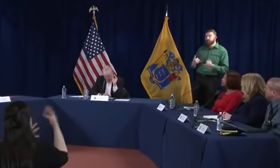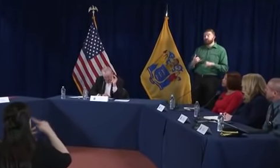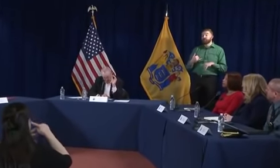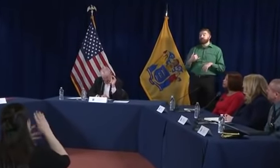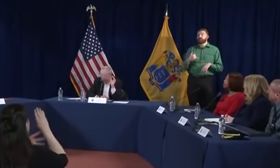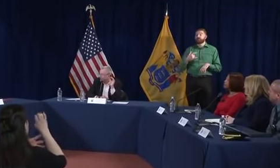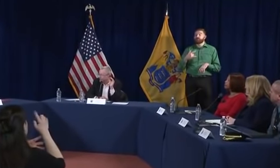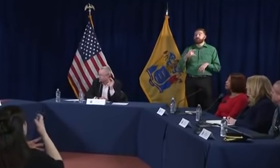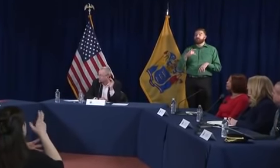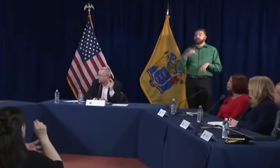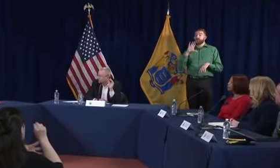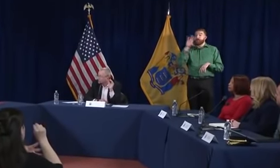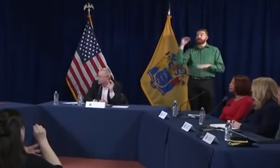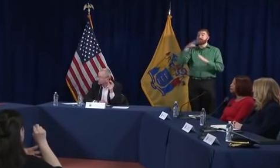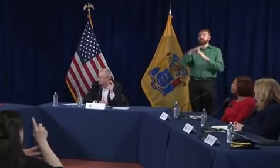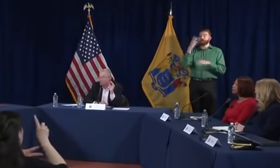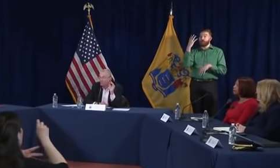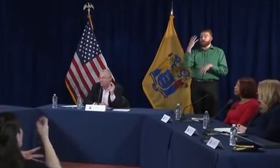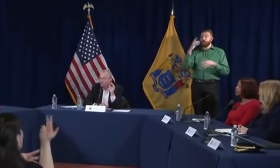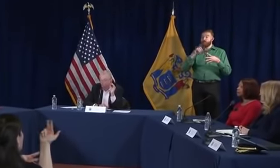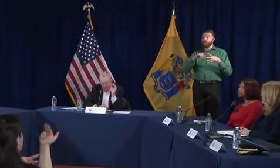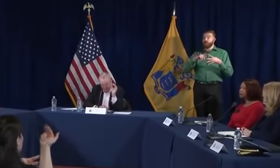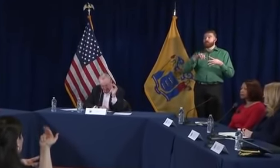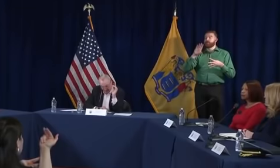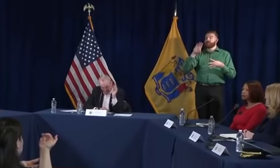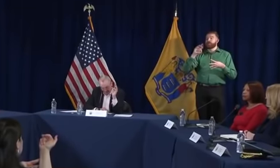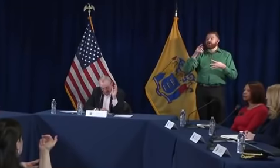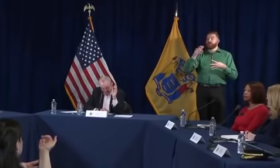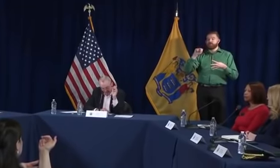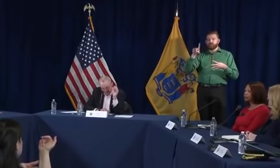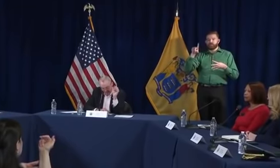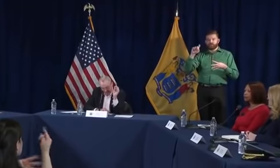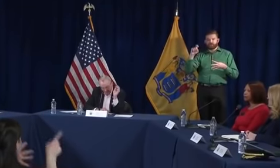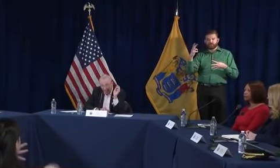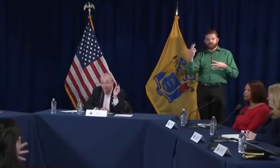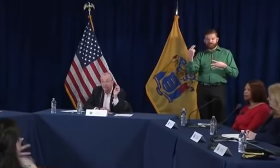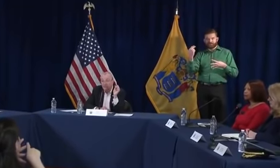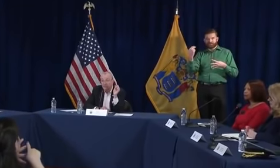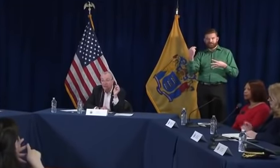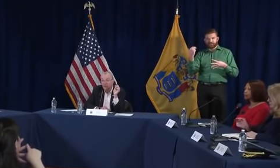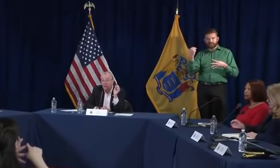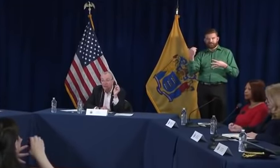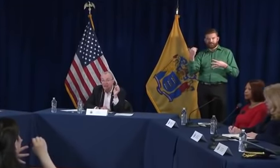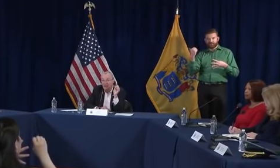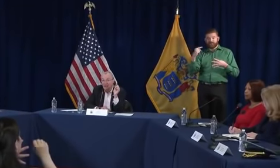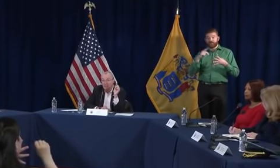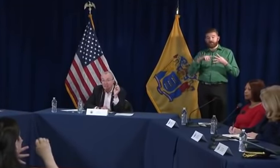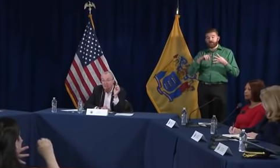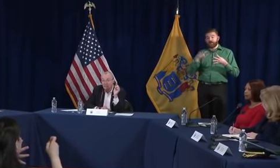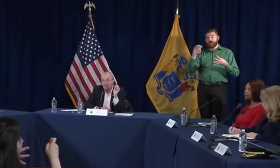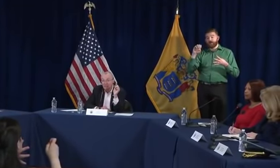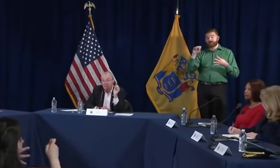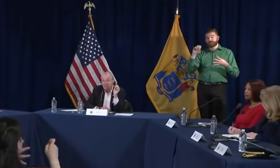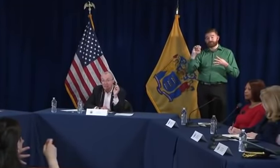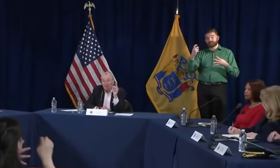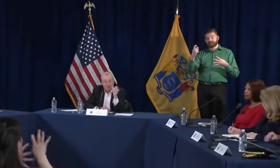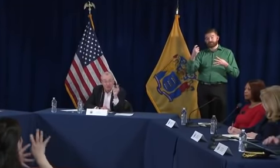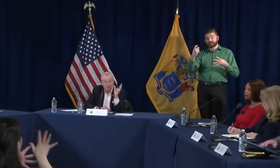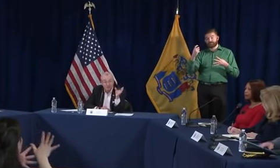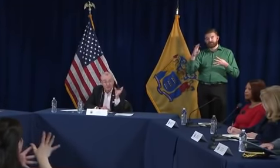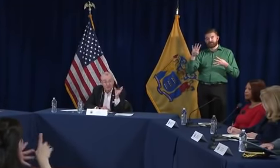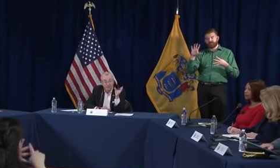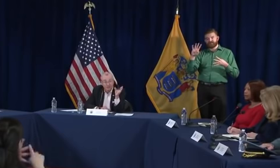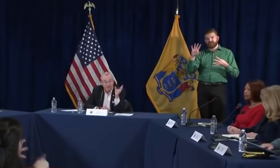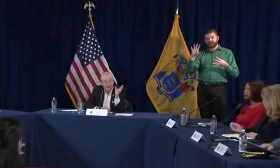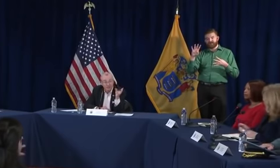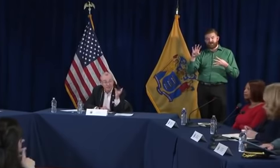113. This is the denominator is 427. Secondly is Essex at 45. I know, for